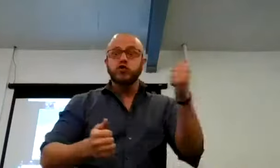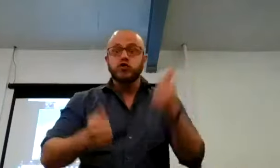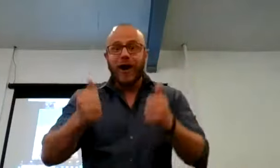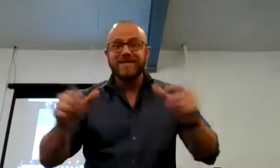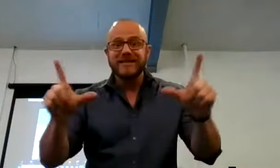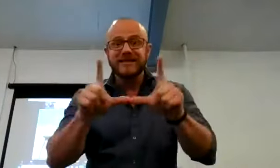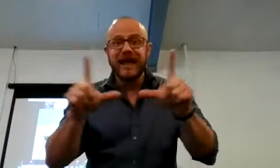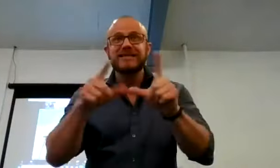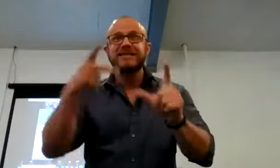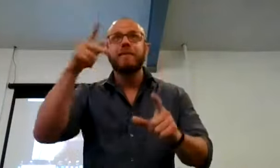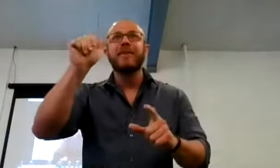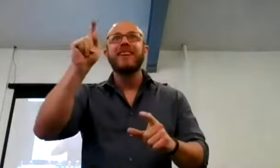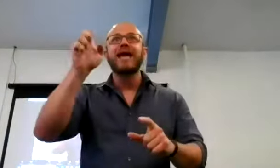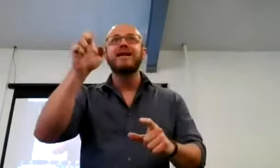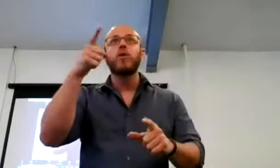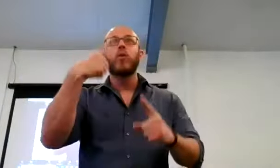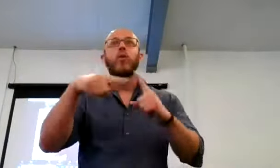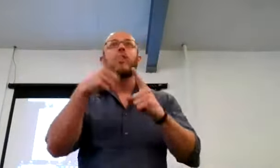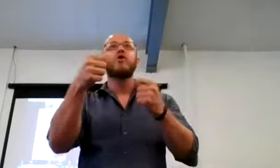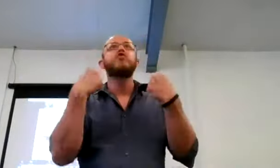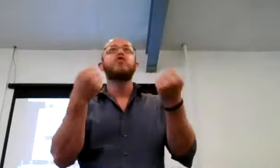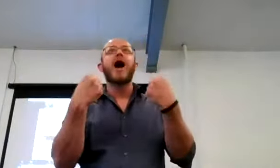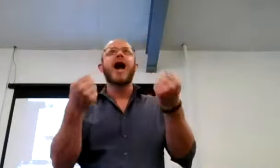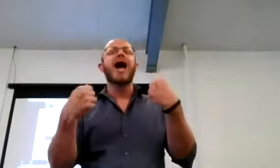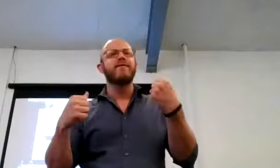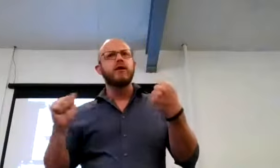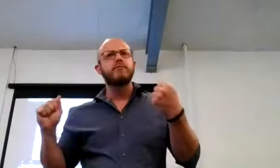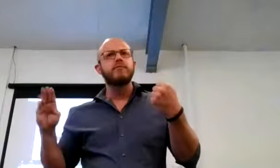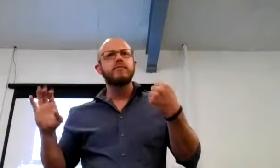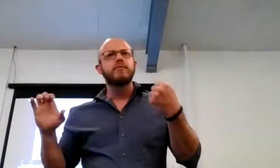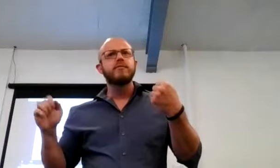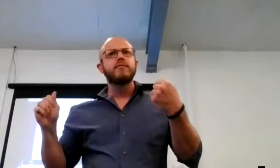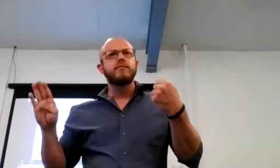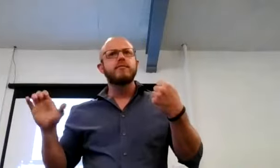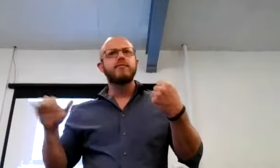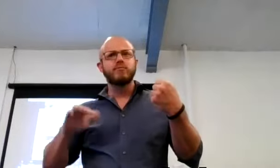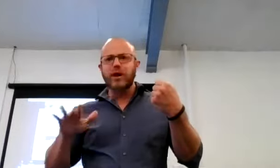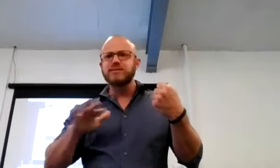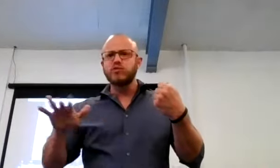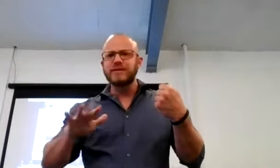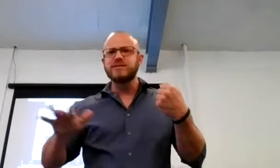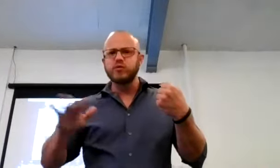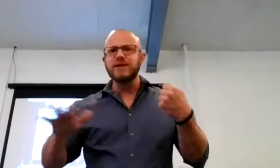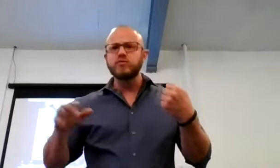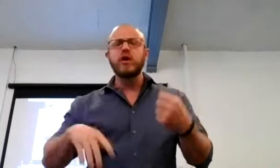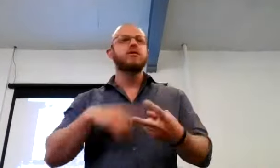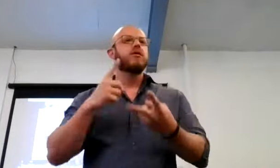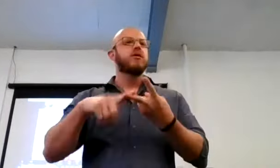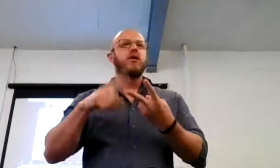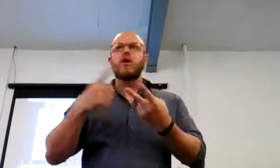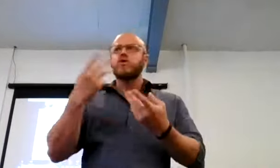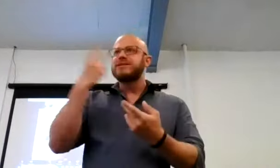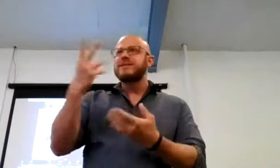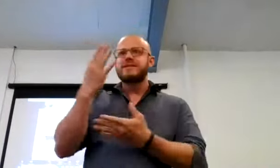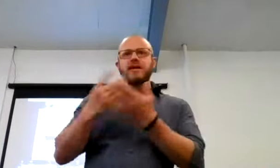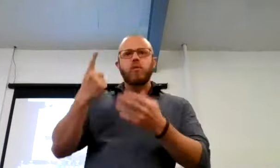you an example. If the driver's license plates, when you're driving, you can just A, B, C, D, you know, whatever it is, just practice those finger spelling. Or